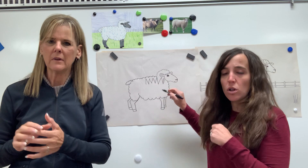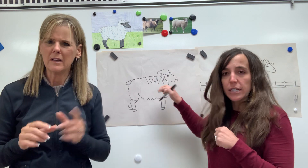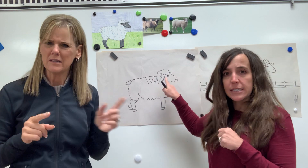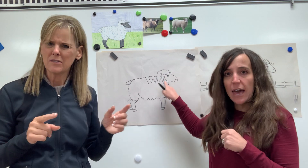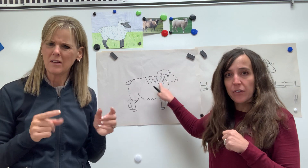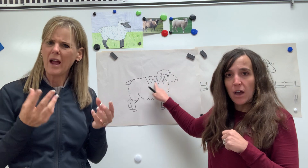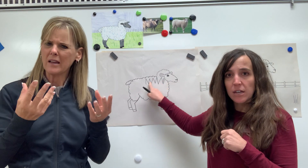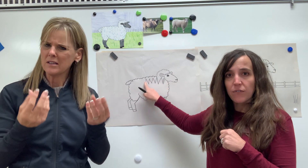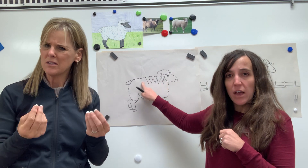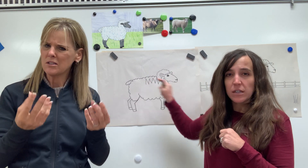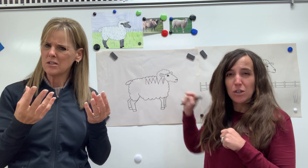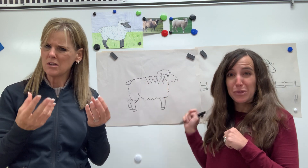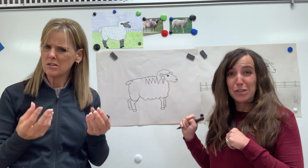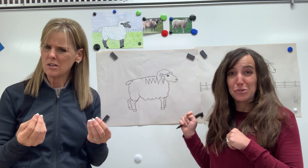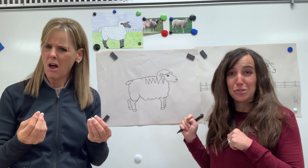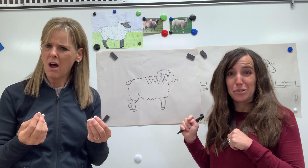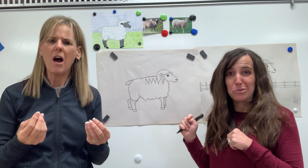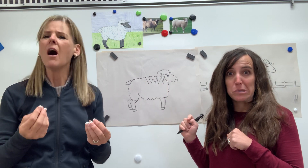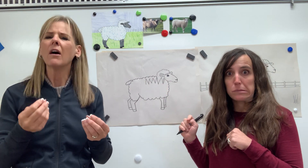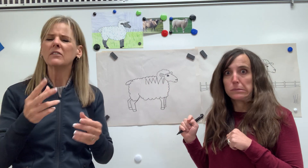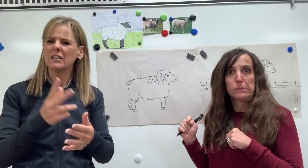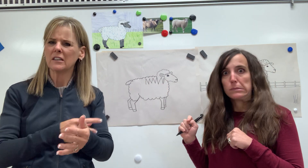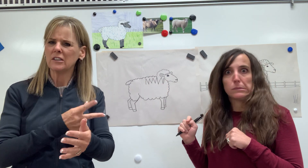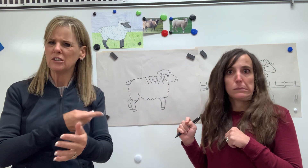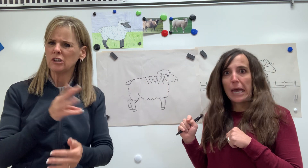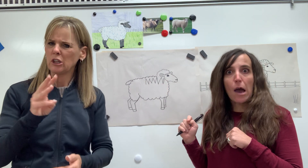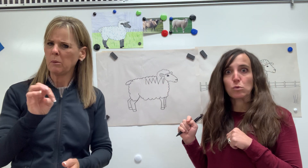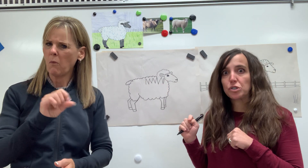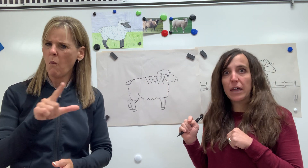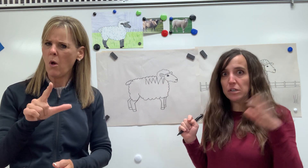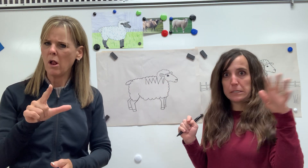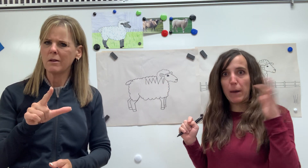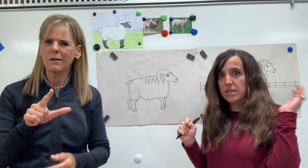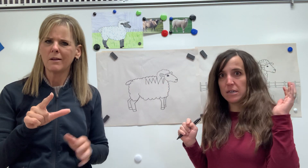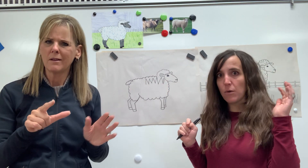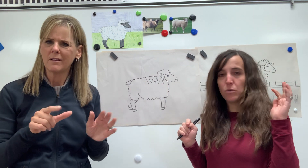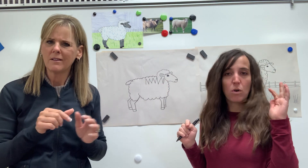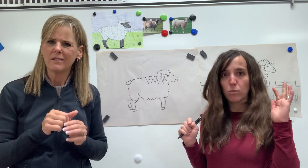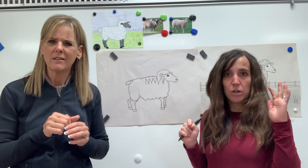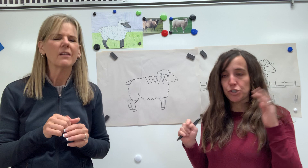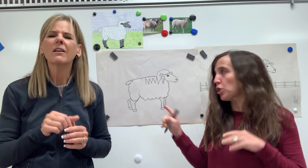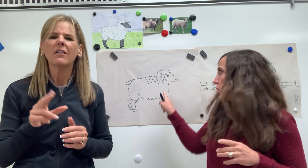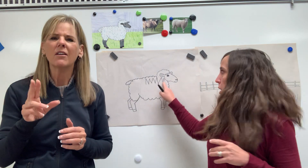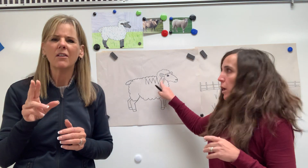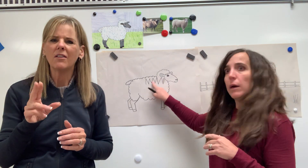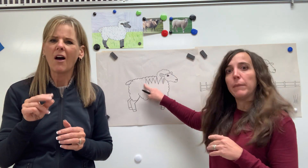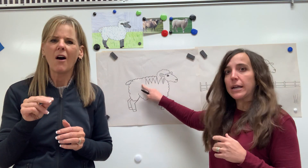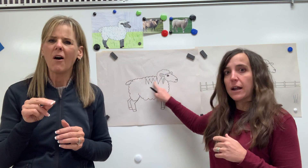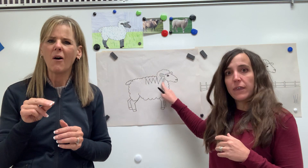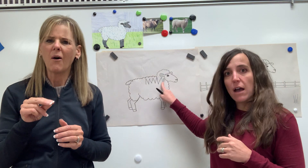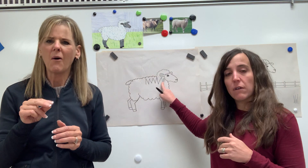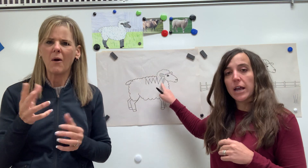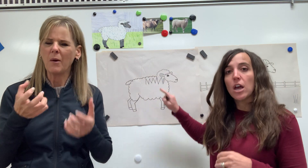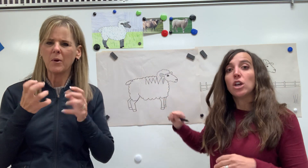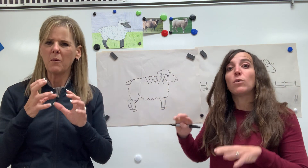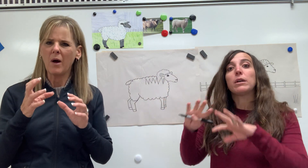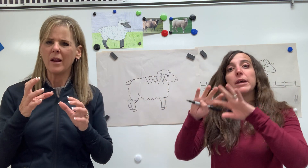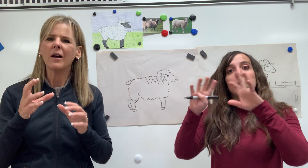Is that the kind of line that you think you should use? Ouch, that looks spiky. I wouldn't want to wear a shirt made out of that, right? You want to make it